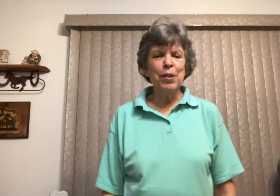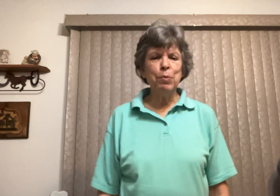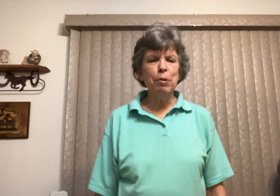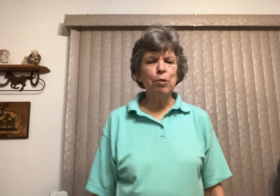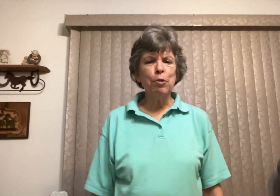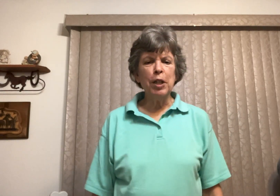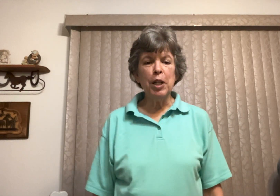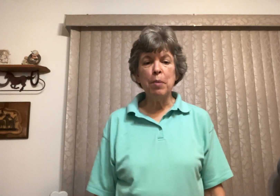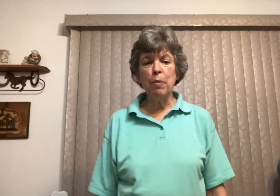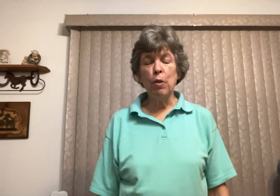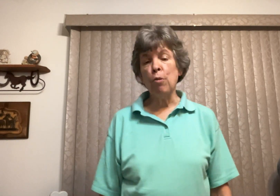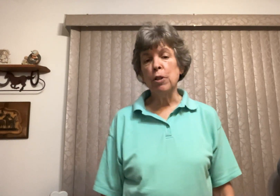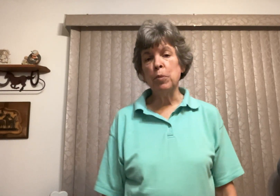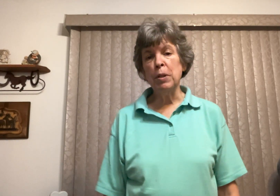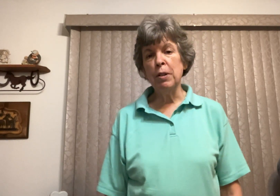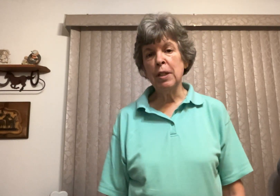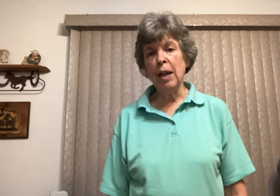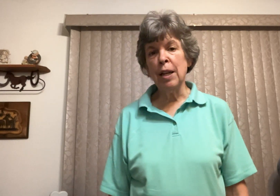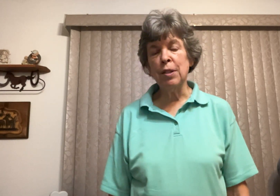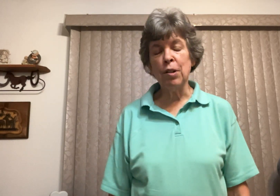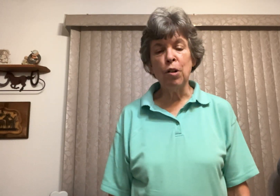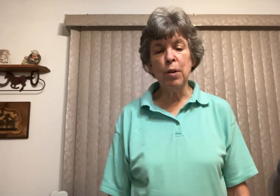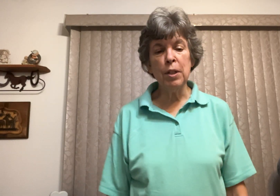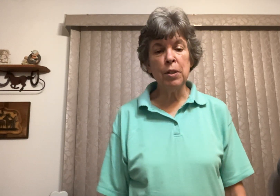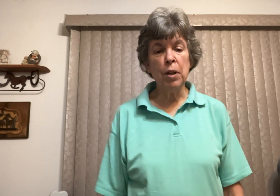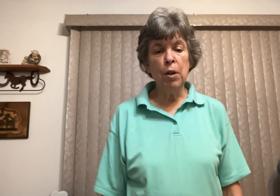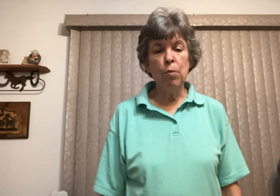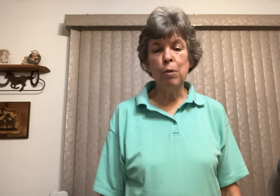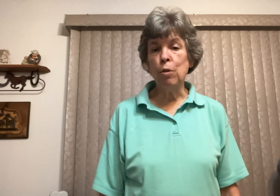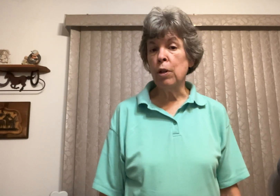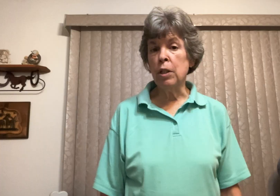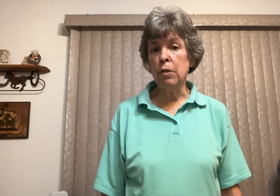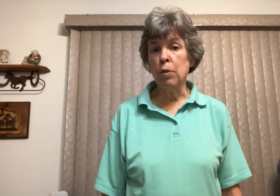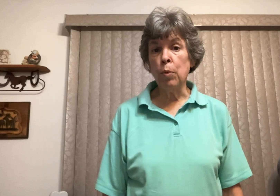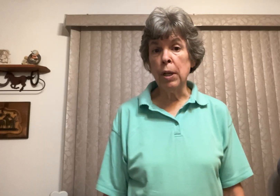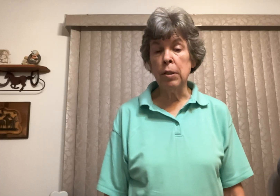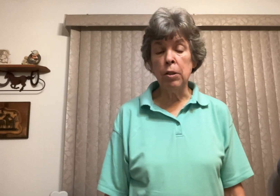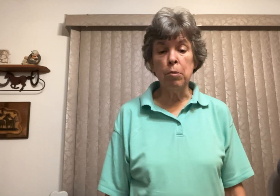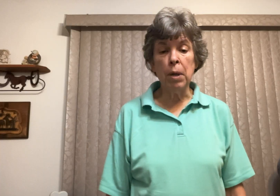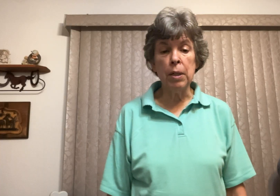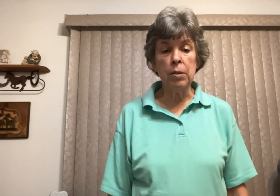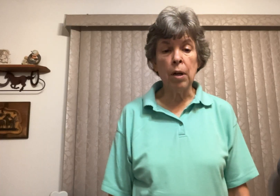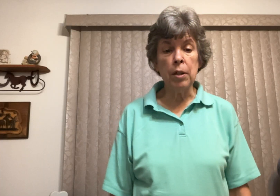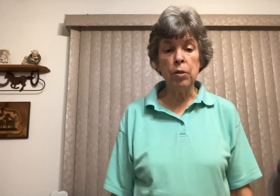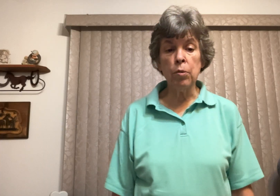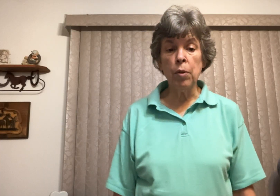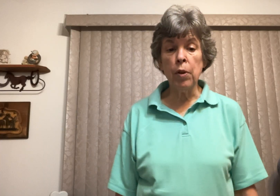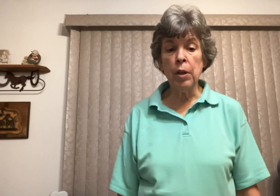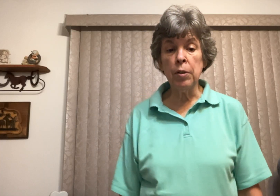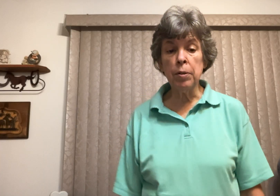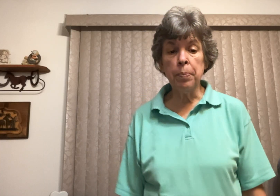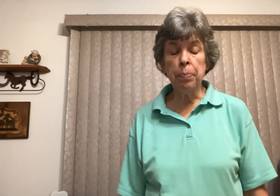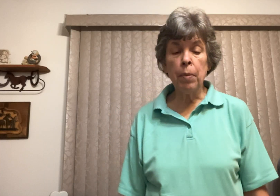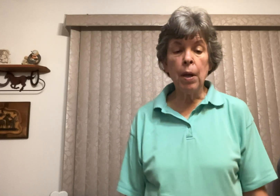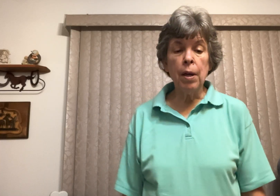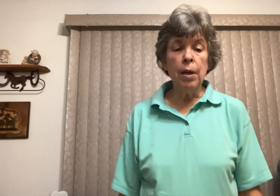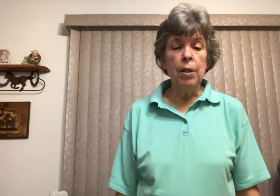This week we're doing Hymn of the Holy Spirit, and as always, we will look at different ways that you might sign certain things.